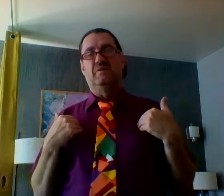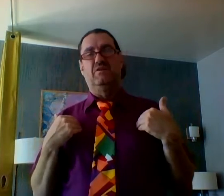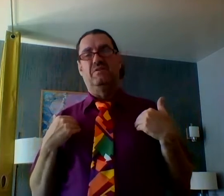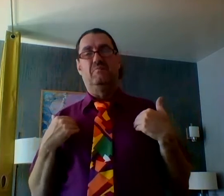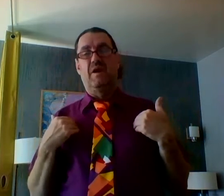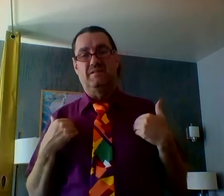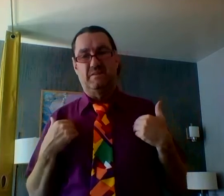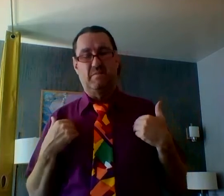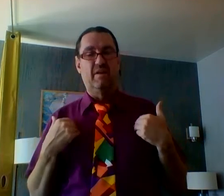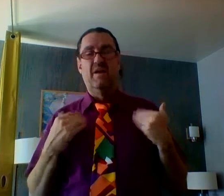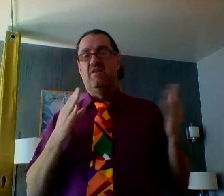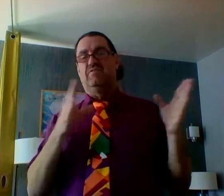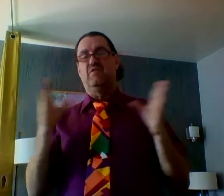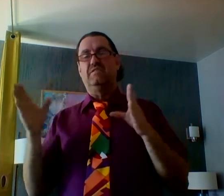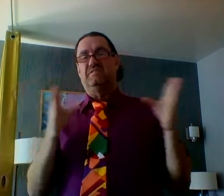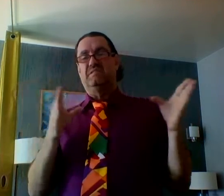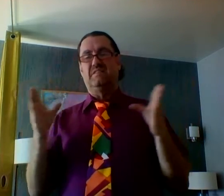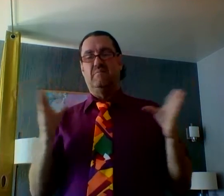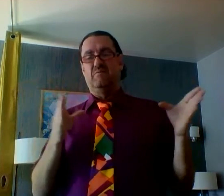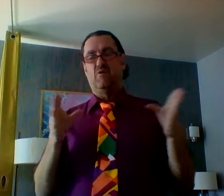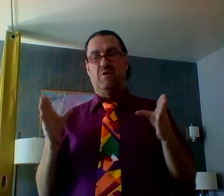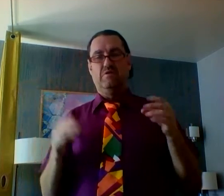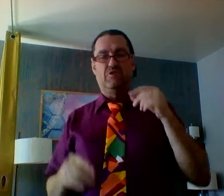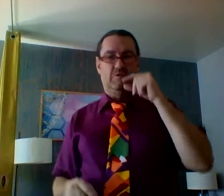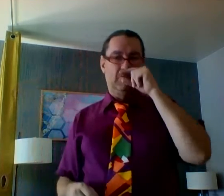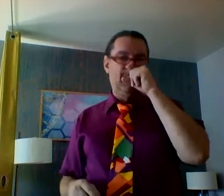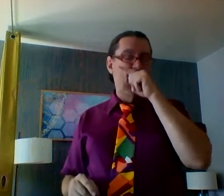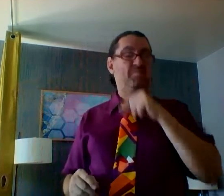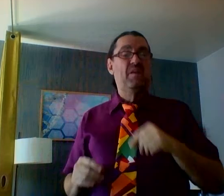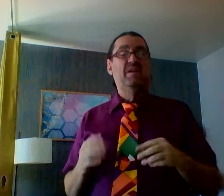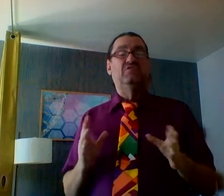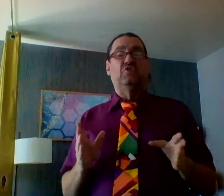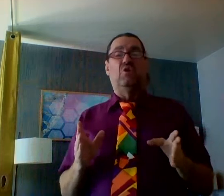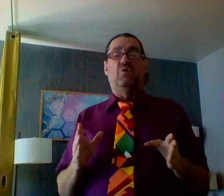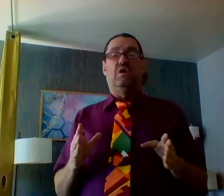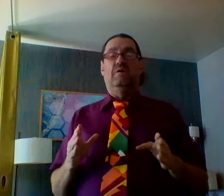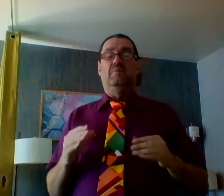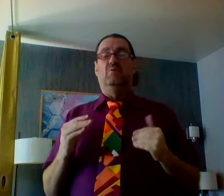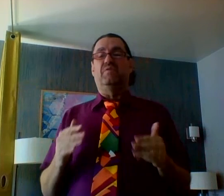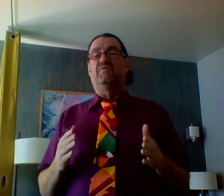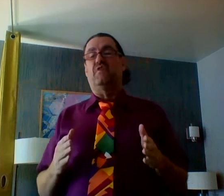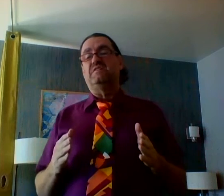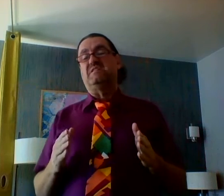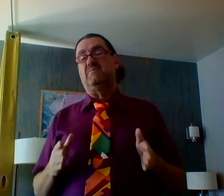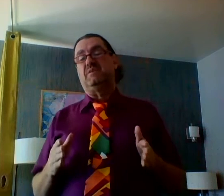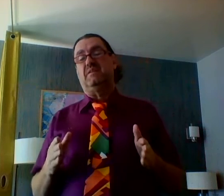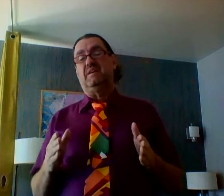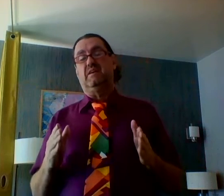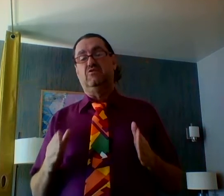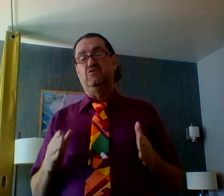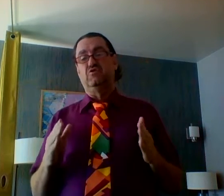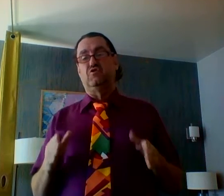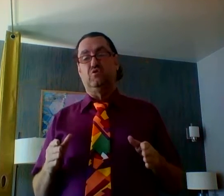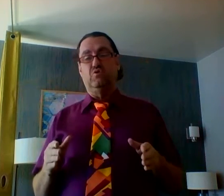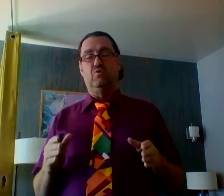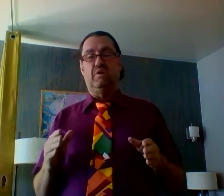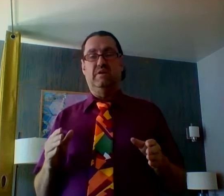bigger than my stomach, the phrase is the same, the pronoun changes. So, but what the phrase typically alludes to